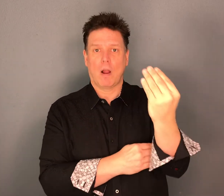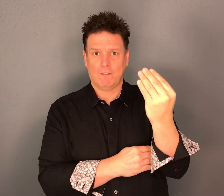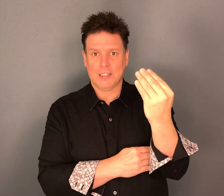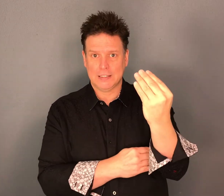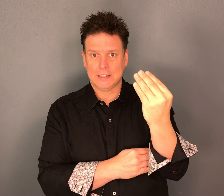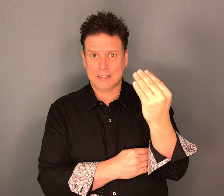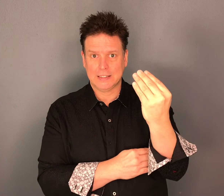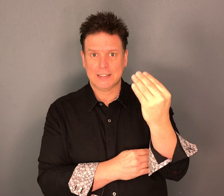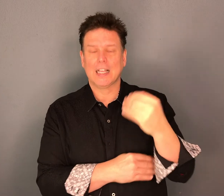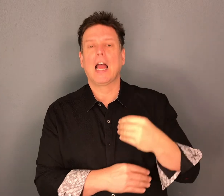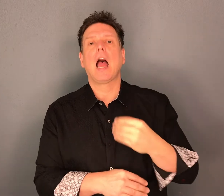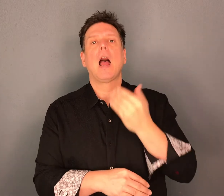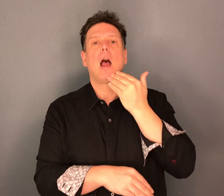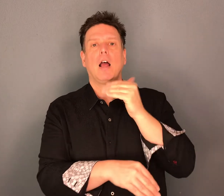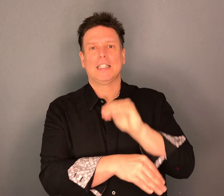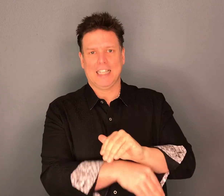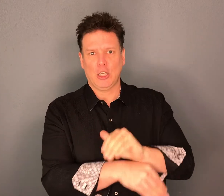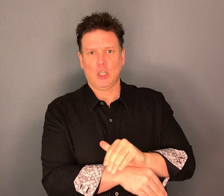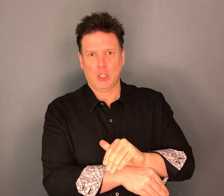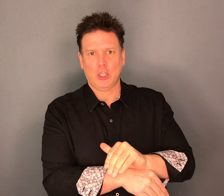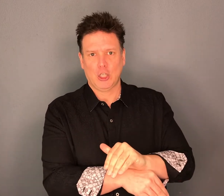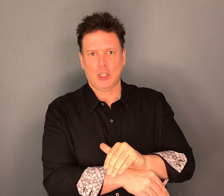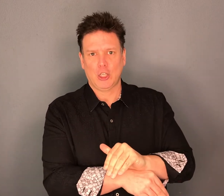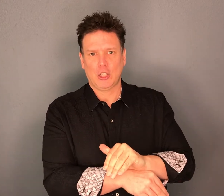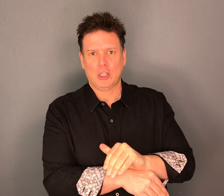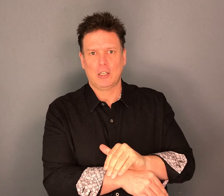sign breakfast and the sign dinner.